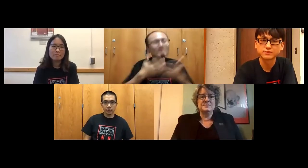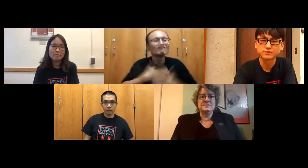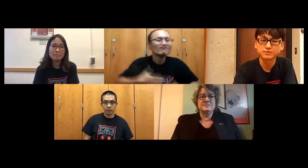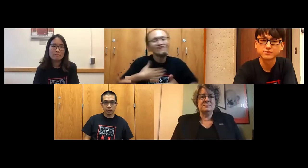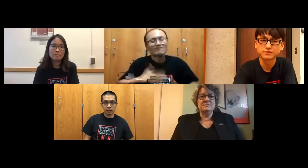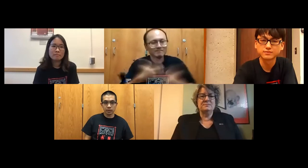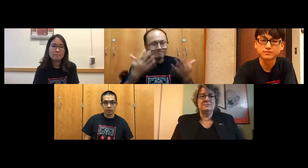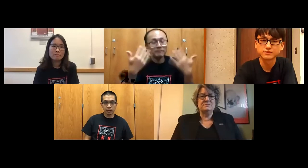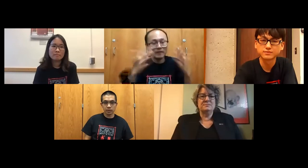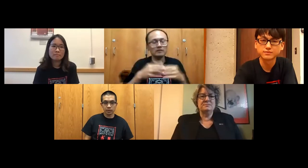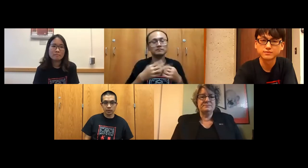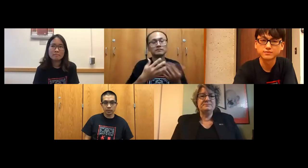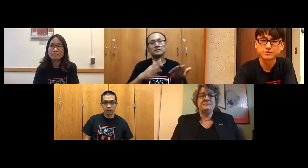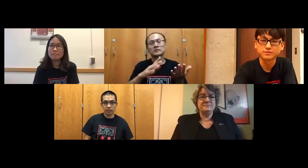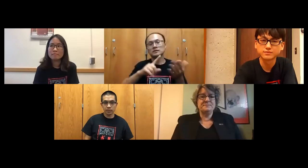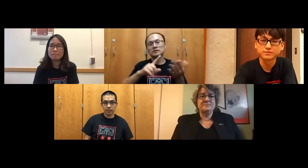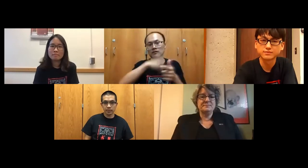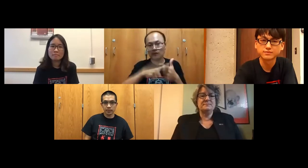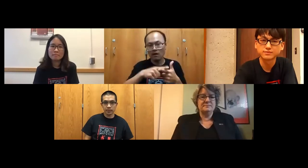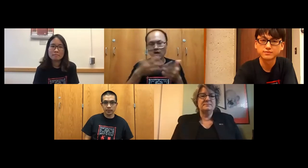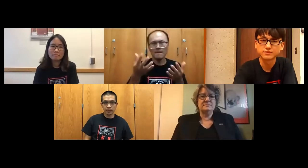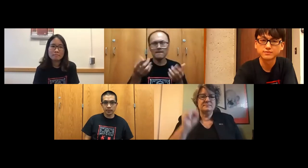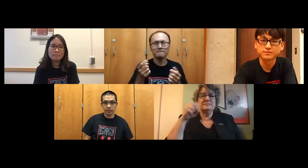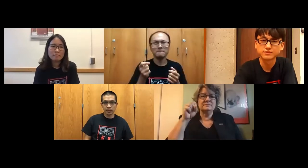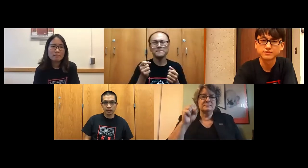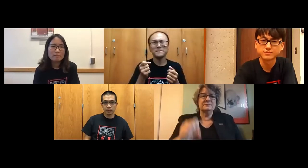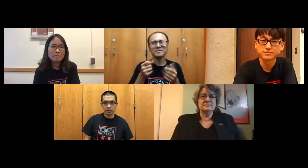Like games. I'm not sure if it's that soccer maybe.